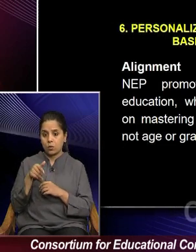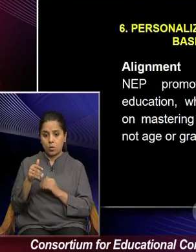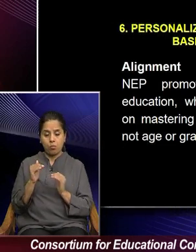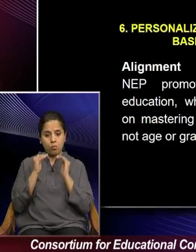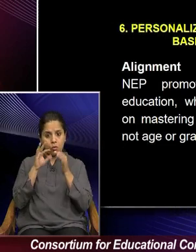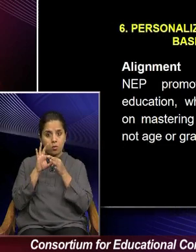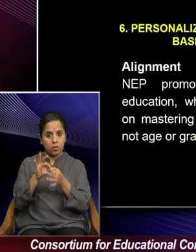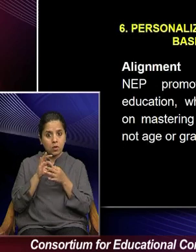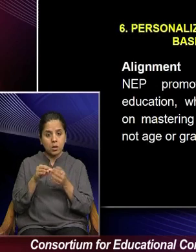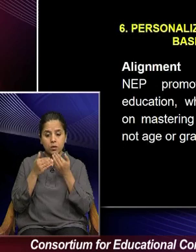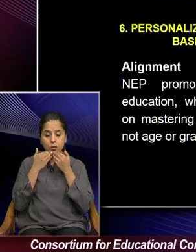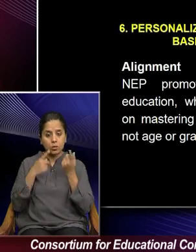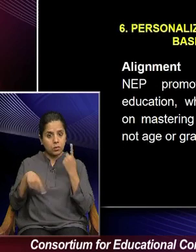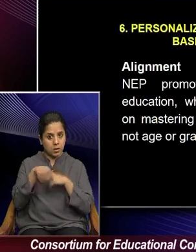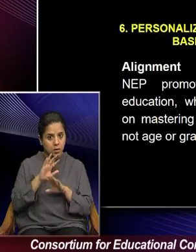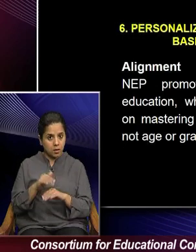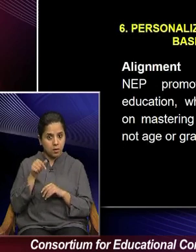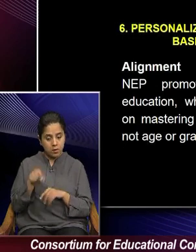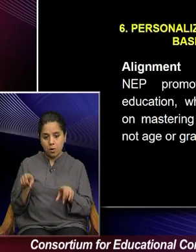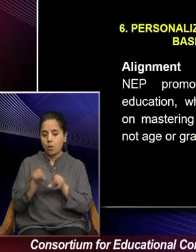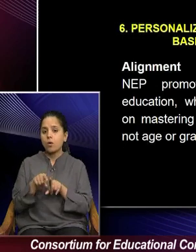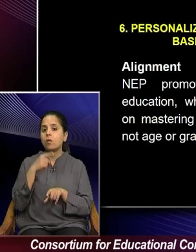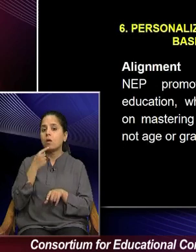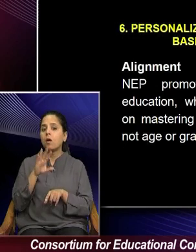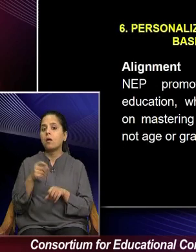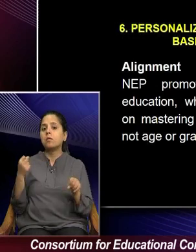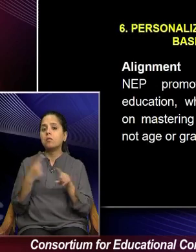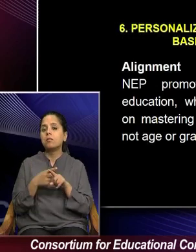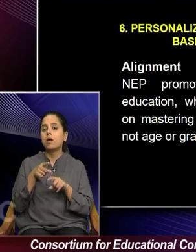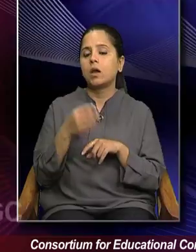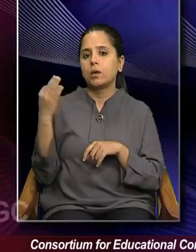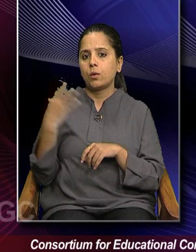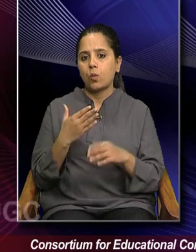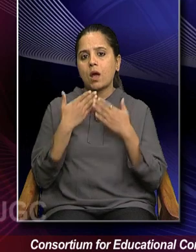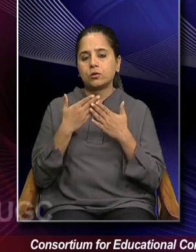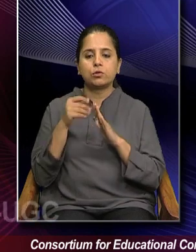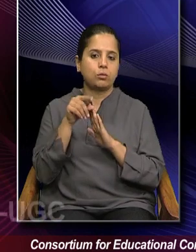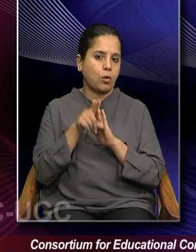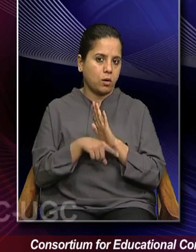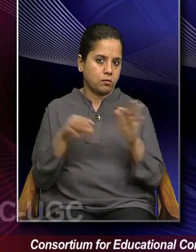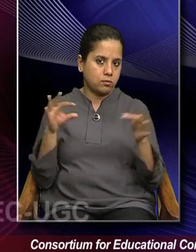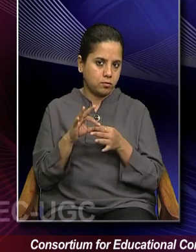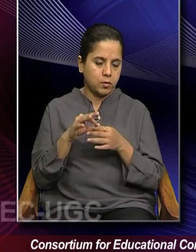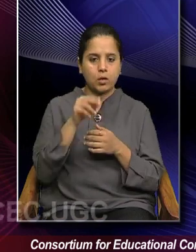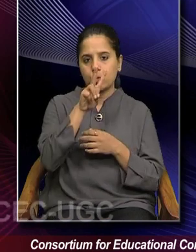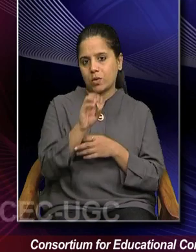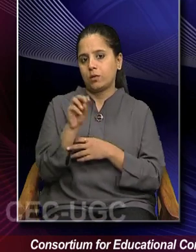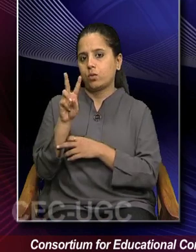engaging for the students, is also aligned with the new education policy